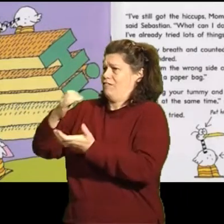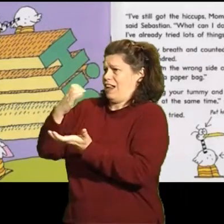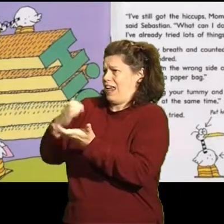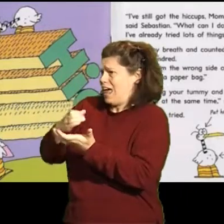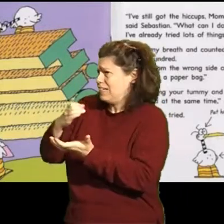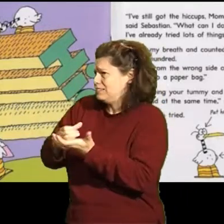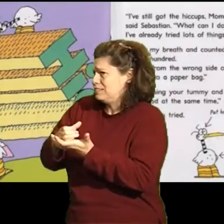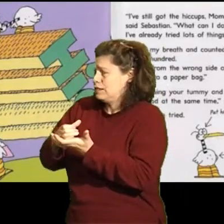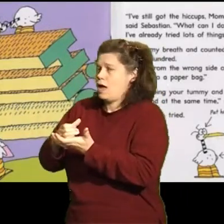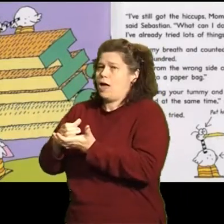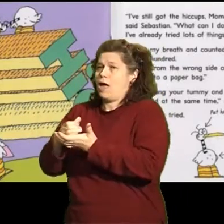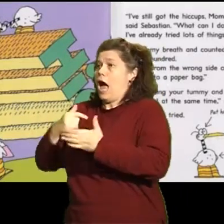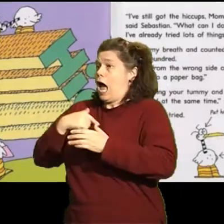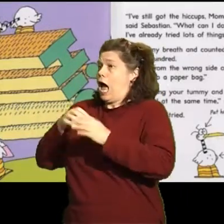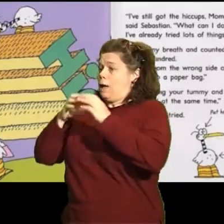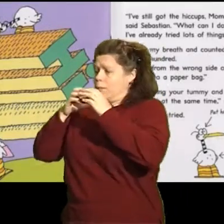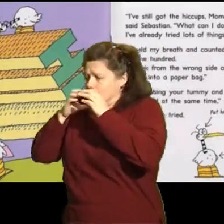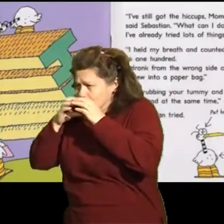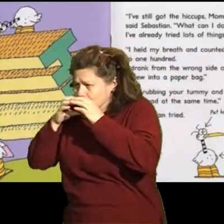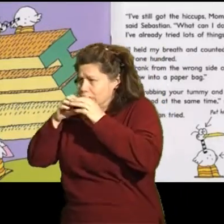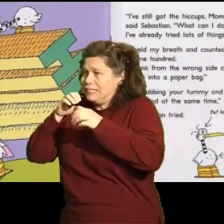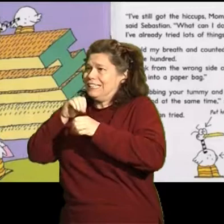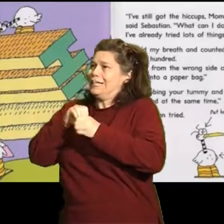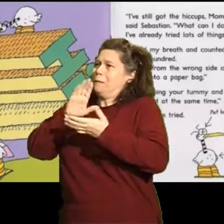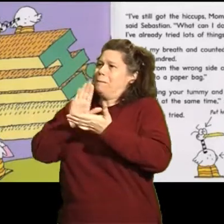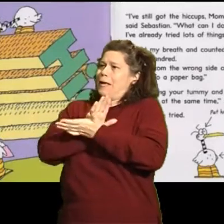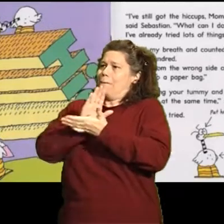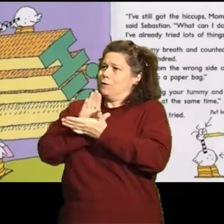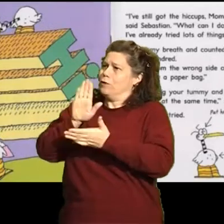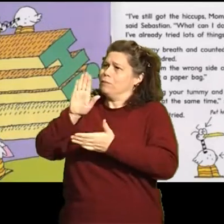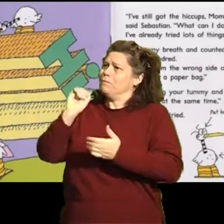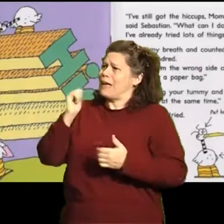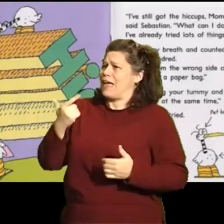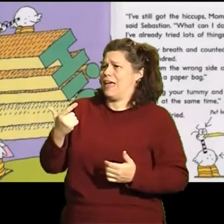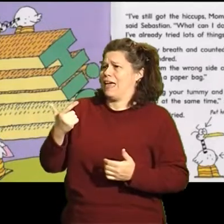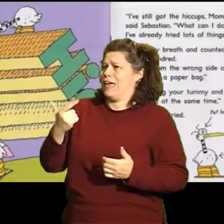of a glass. I blew into a paper bag."